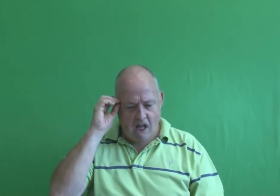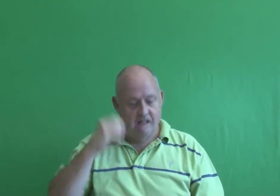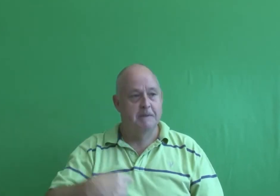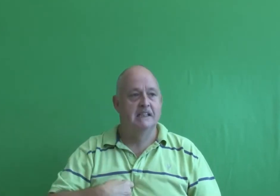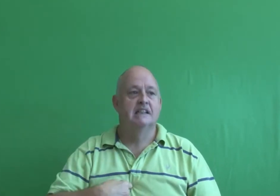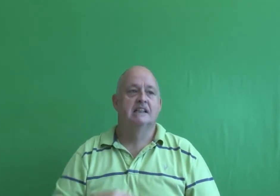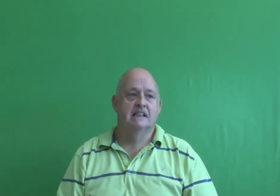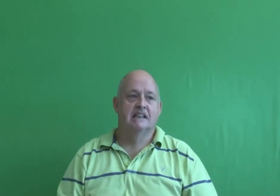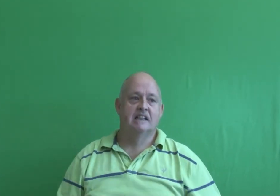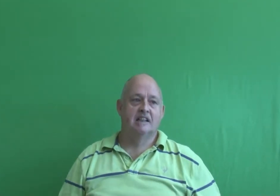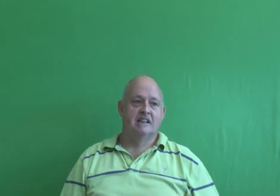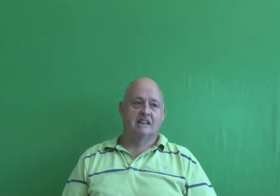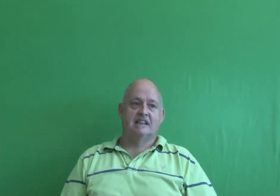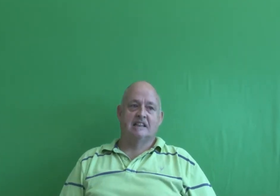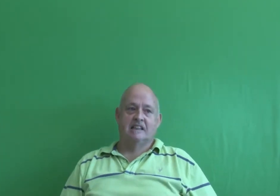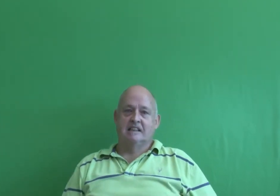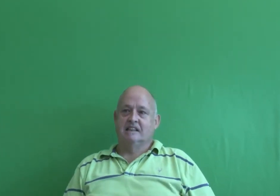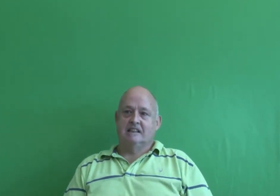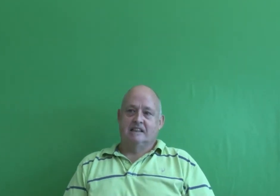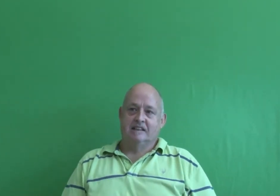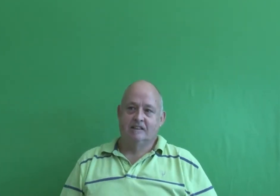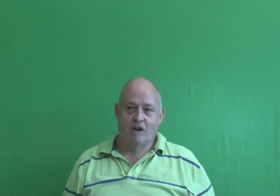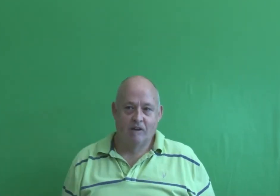It didn't worry him about being deaf. Oh, yeah. He wasn't worried.